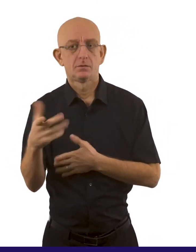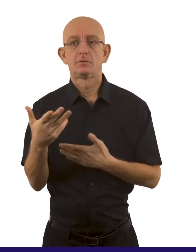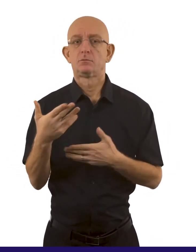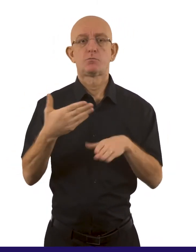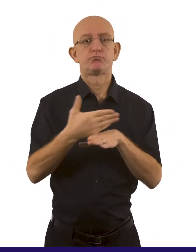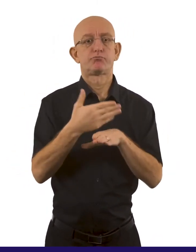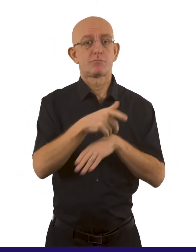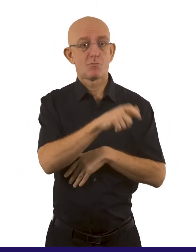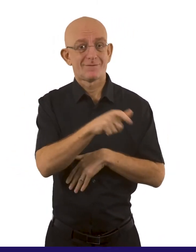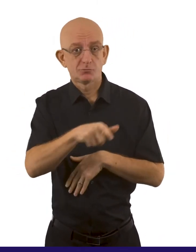public.